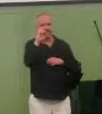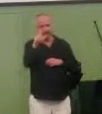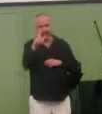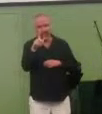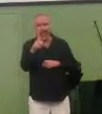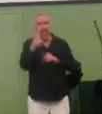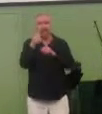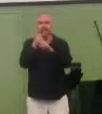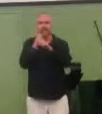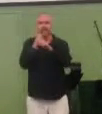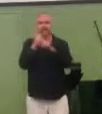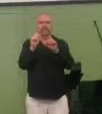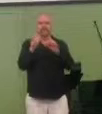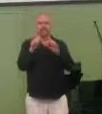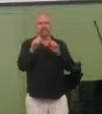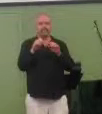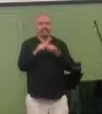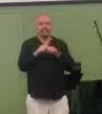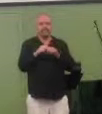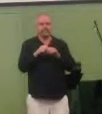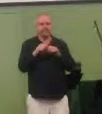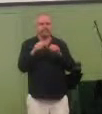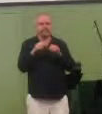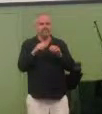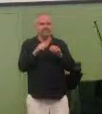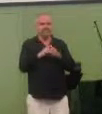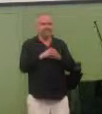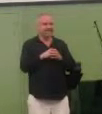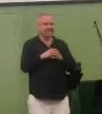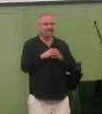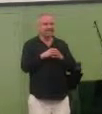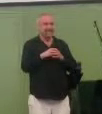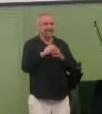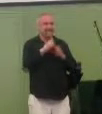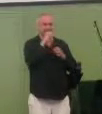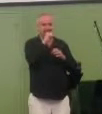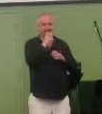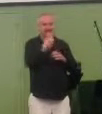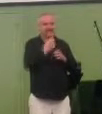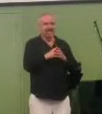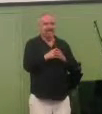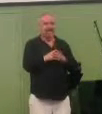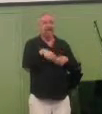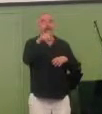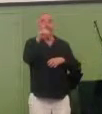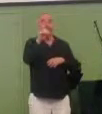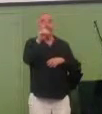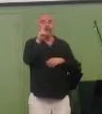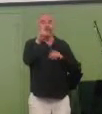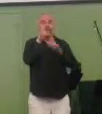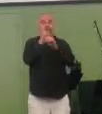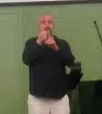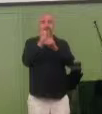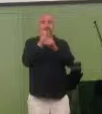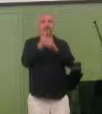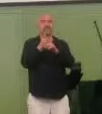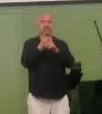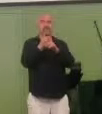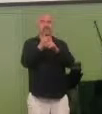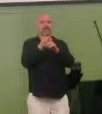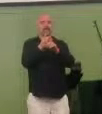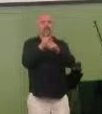From the perspective of the queer trans community of 2010, when I wrote this in San Francisco, Lou Sullivan remains